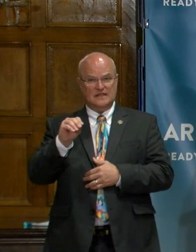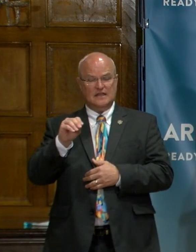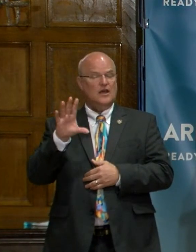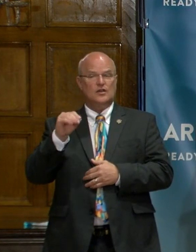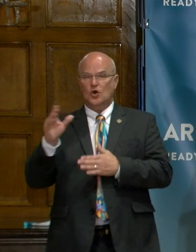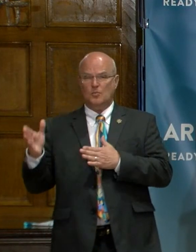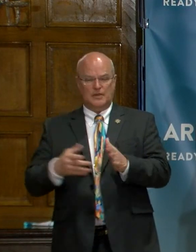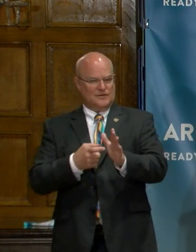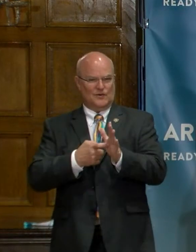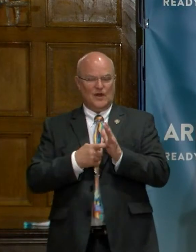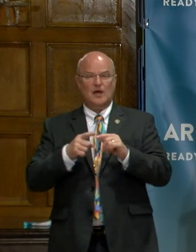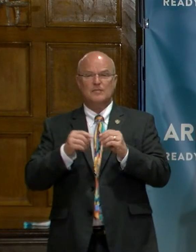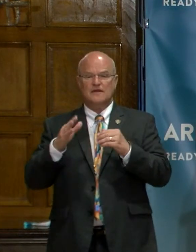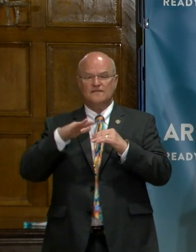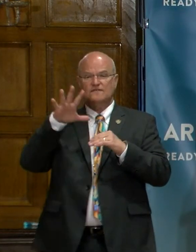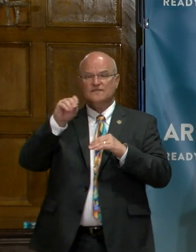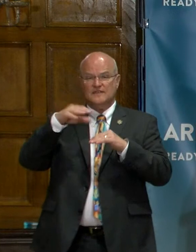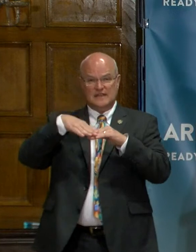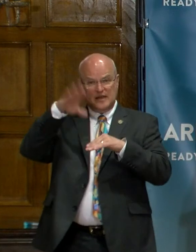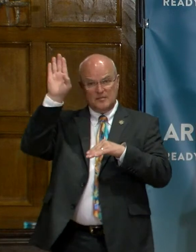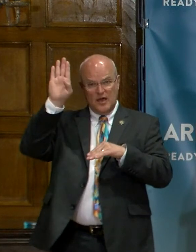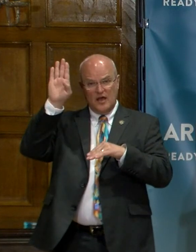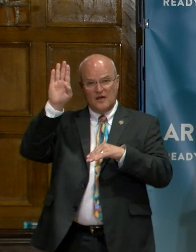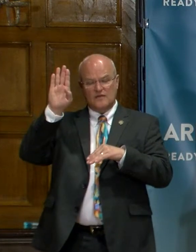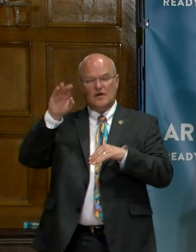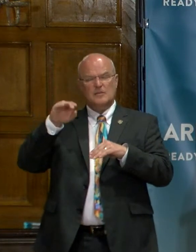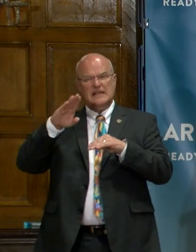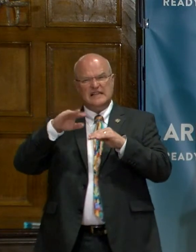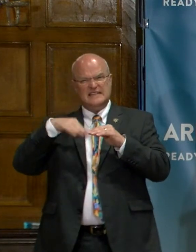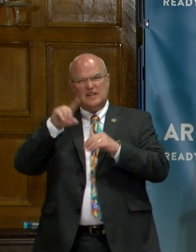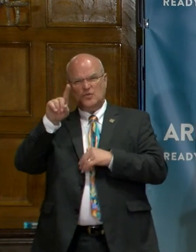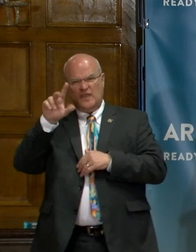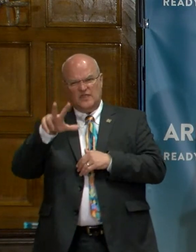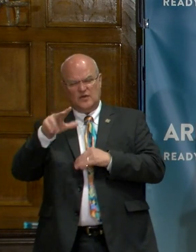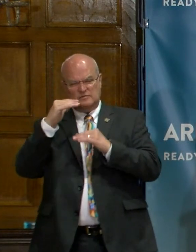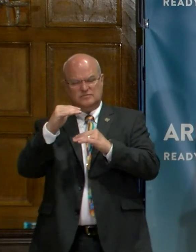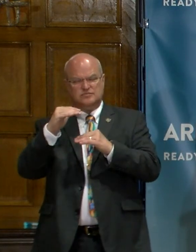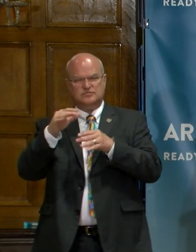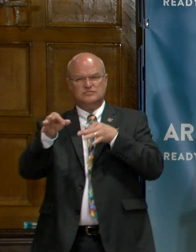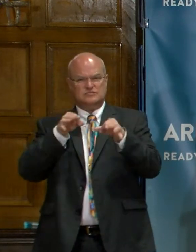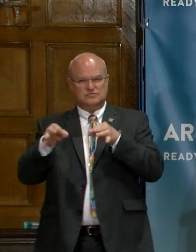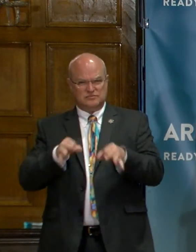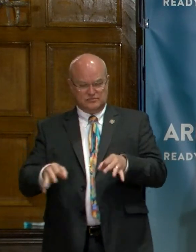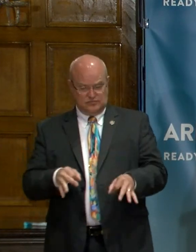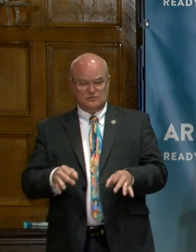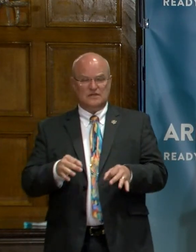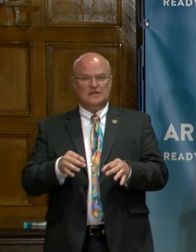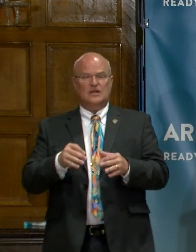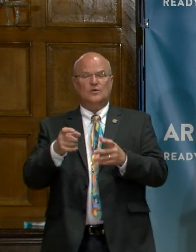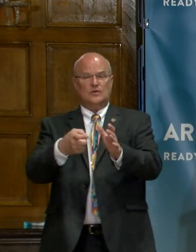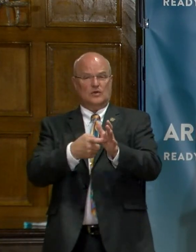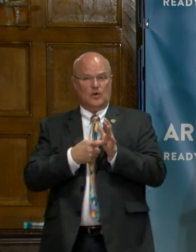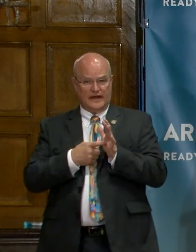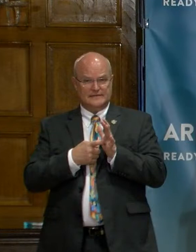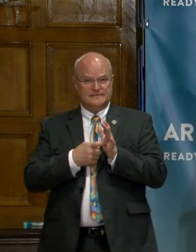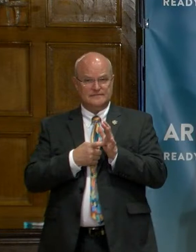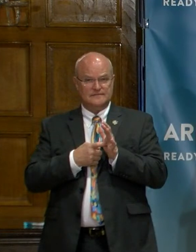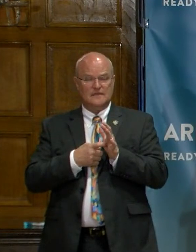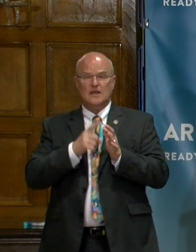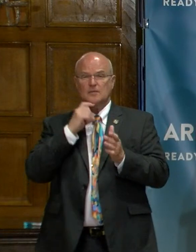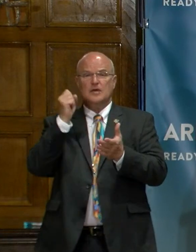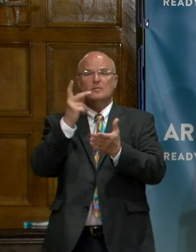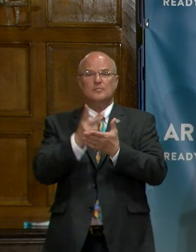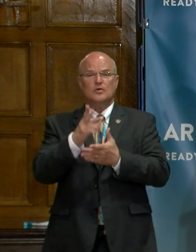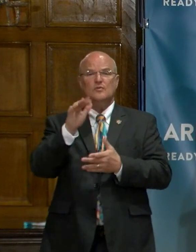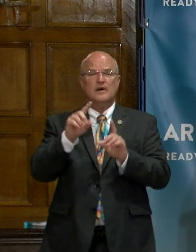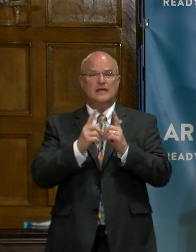is required, but above 50, but less than a third, a written plan, detailed plan will be required to be